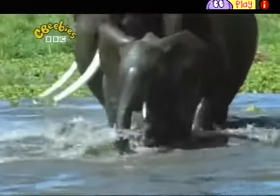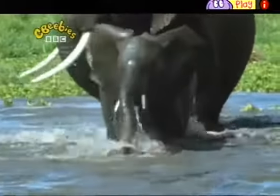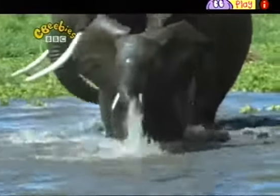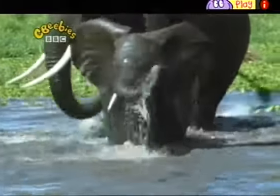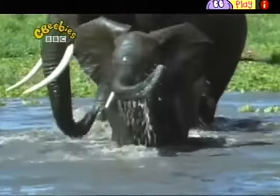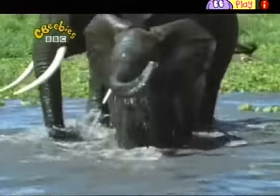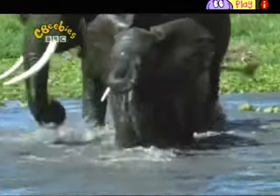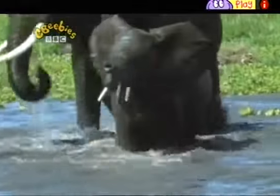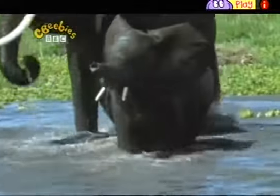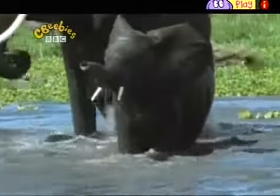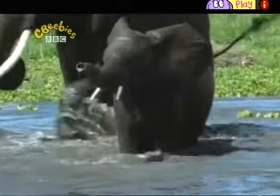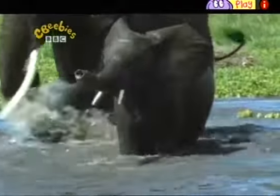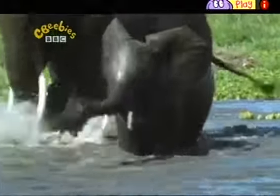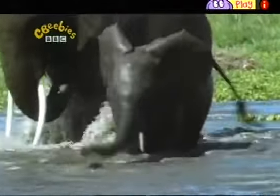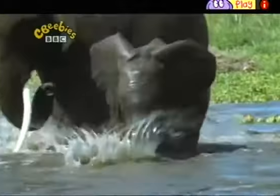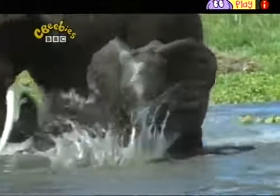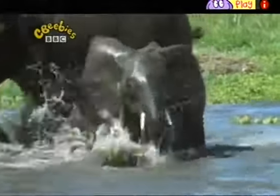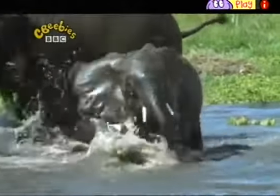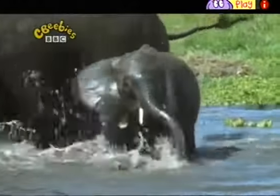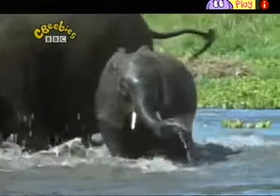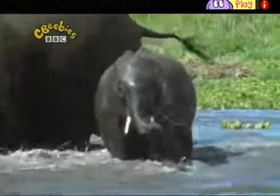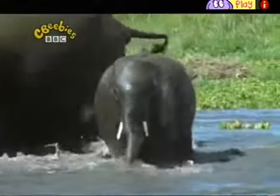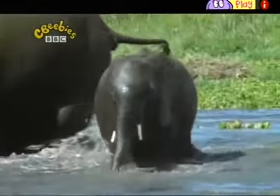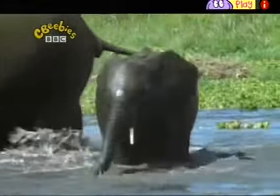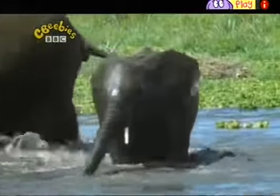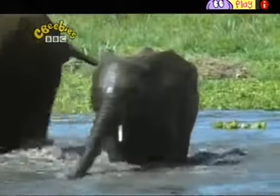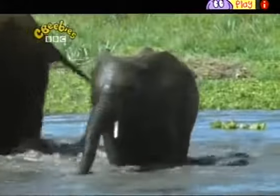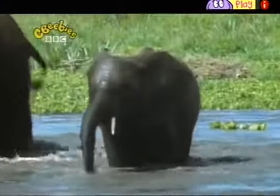This is an elephant. It goes...